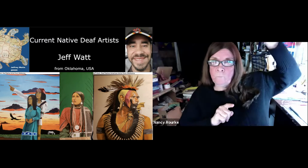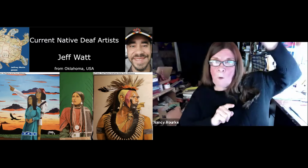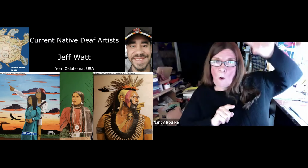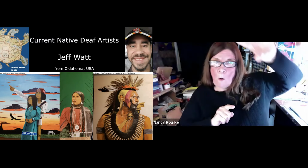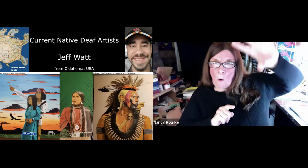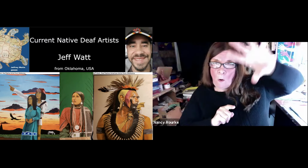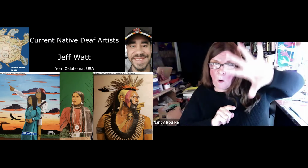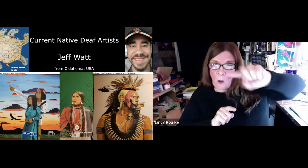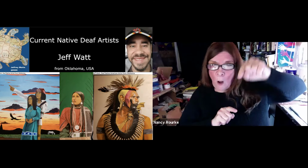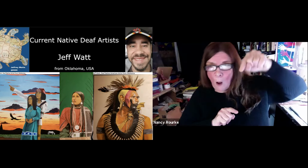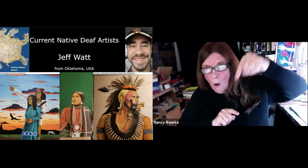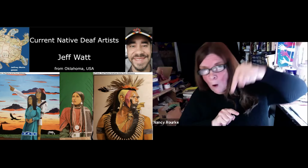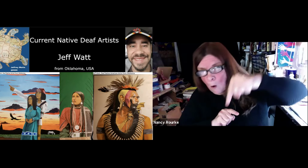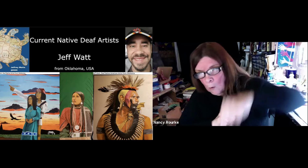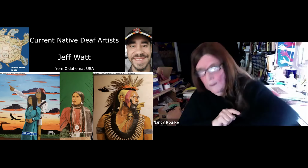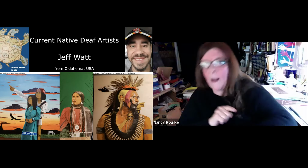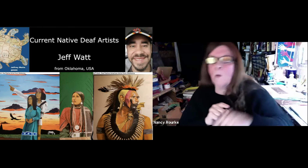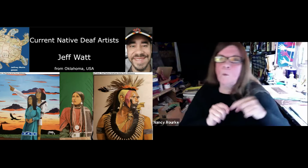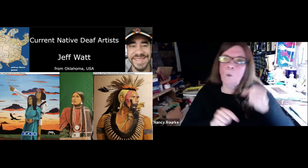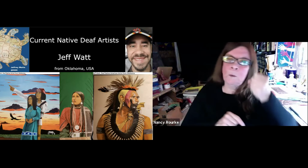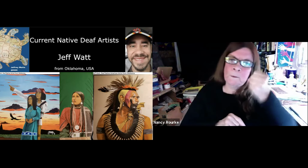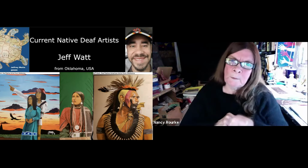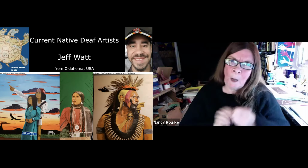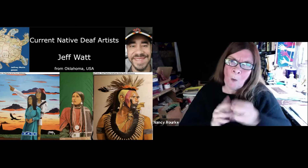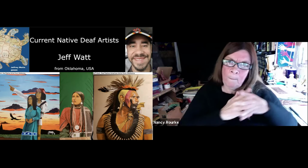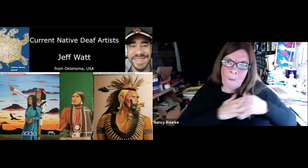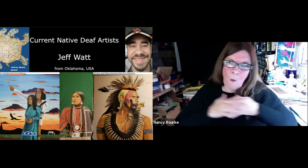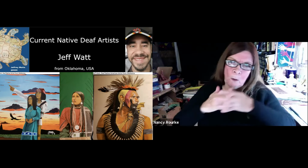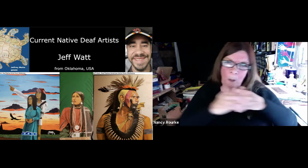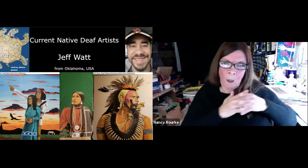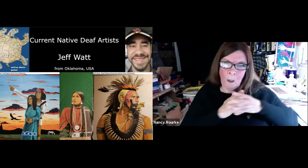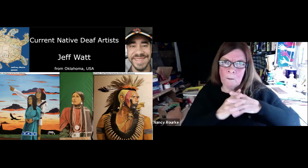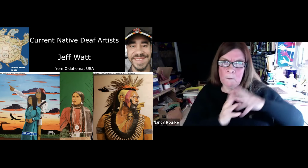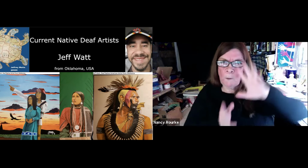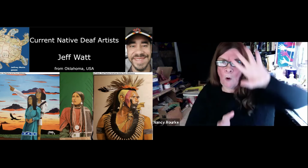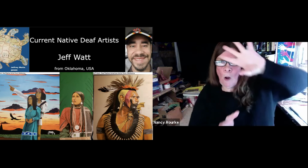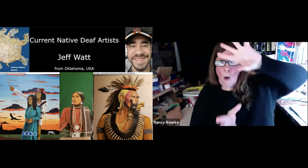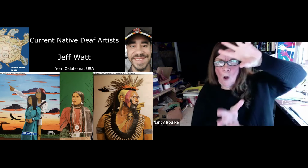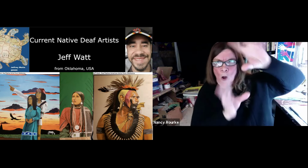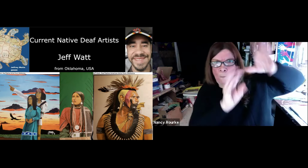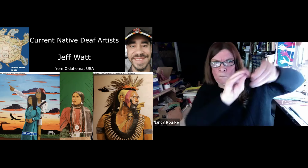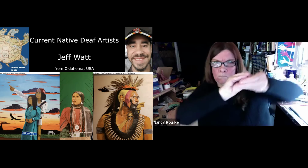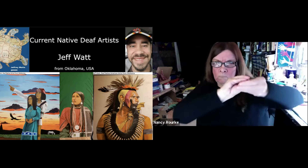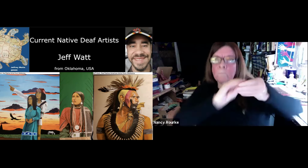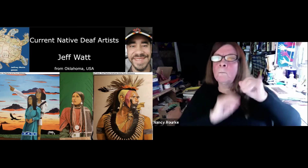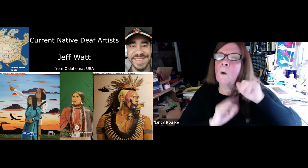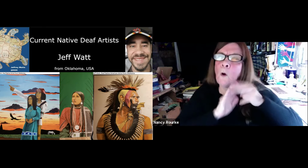And Turtle Island covers an area from Canada. All the way down to South America.